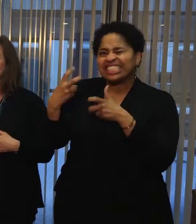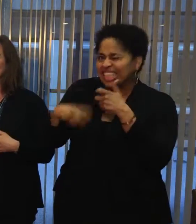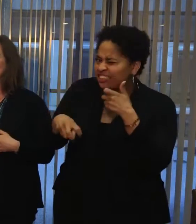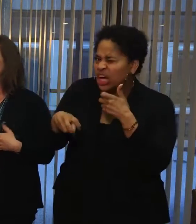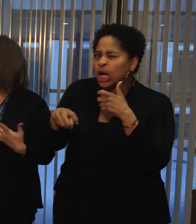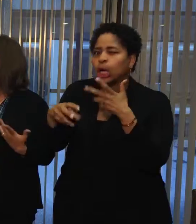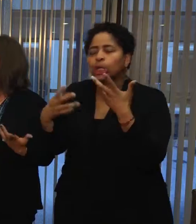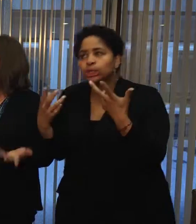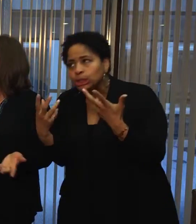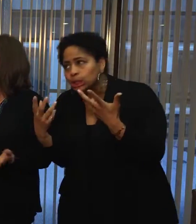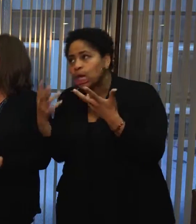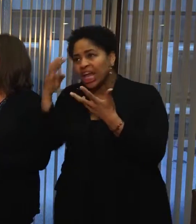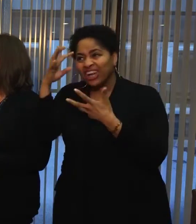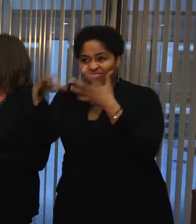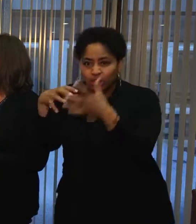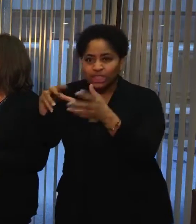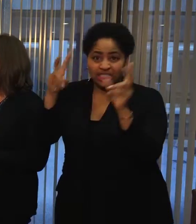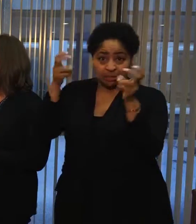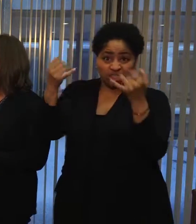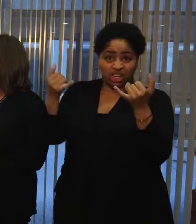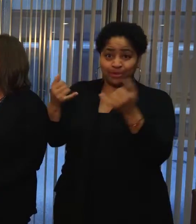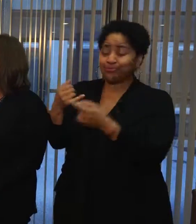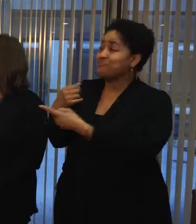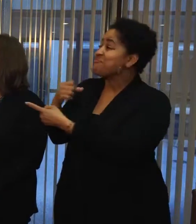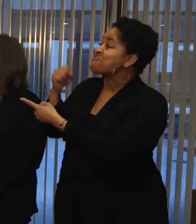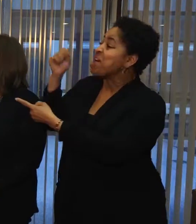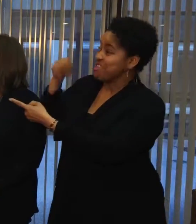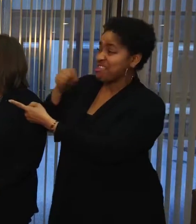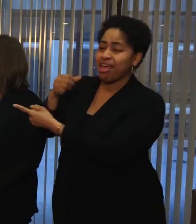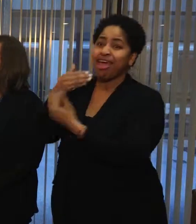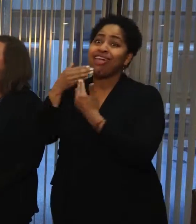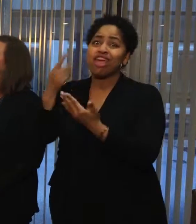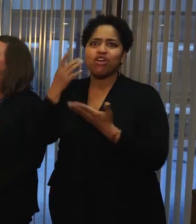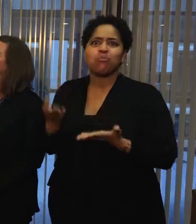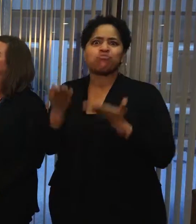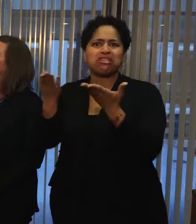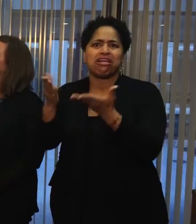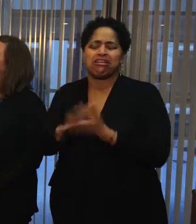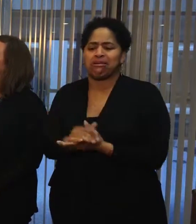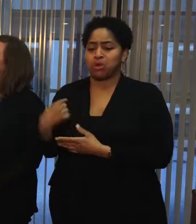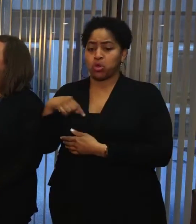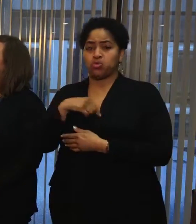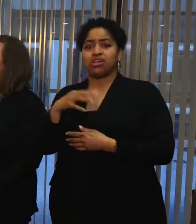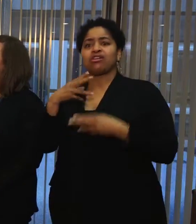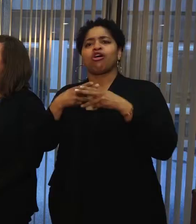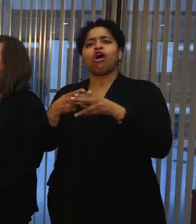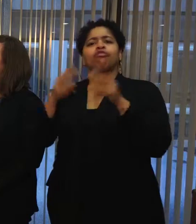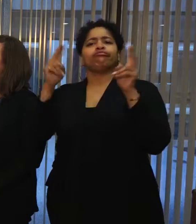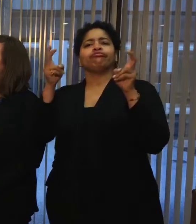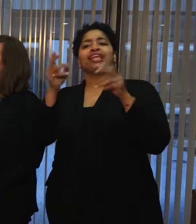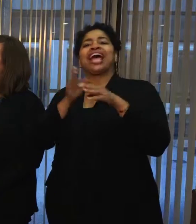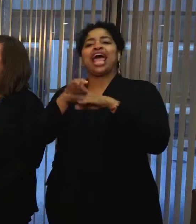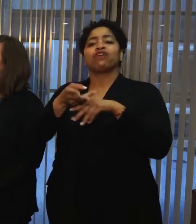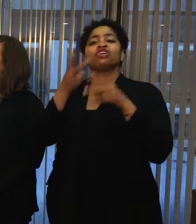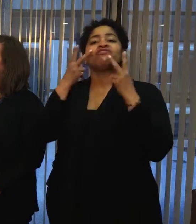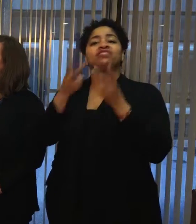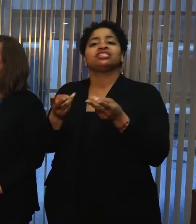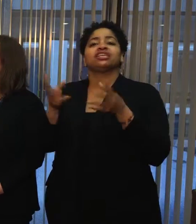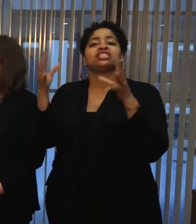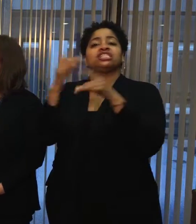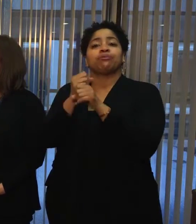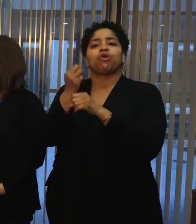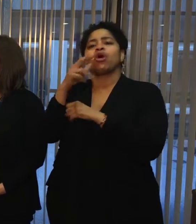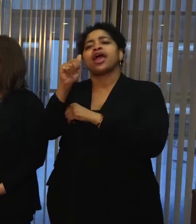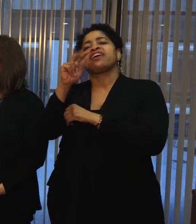difficult, maybe confusing subject today. Yeah, so thanks, Shawn, for bringing it up. So we refer to it as an after visit summary, or